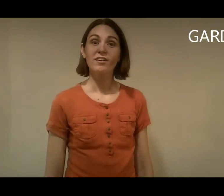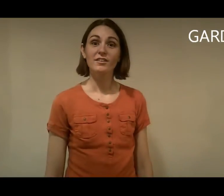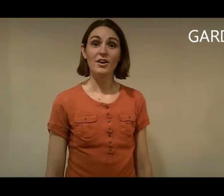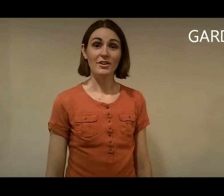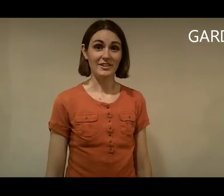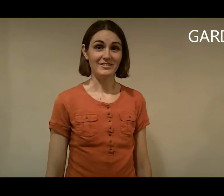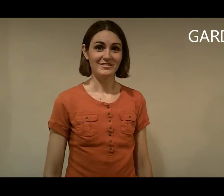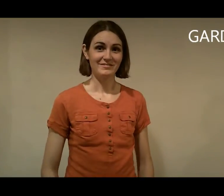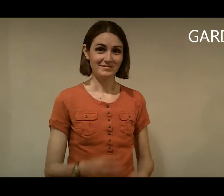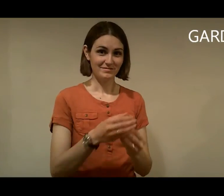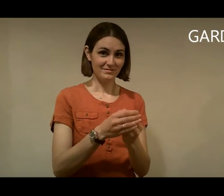Garden.